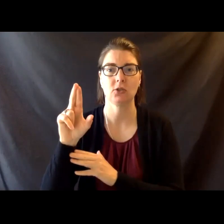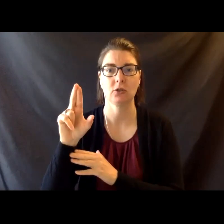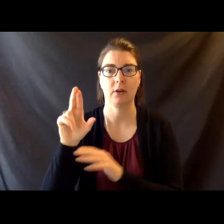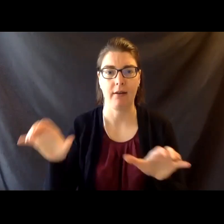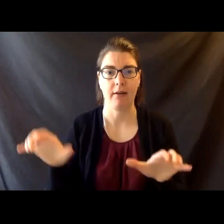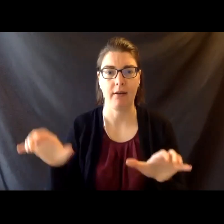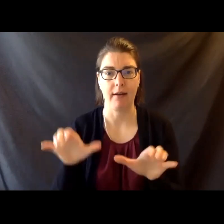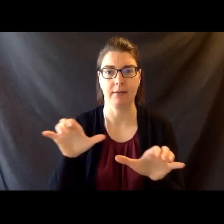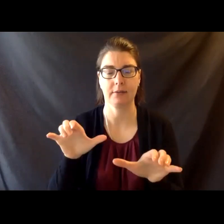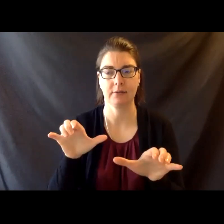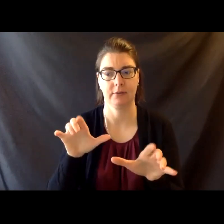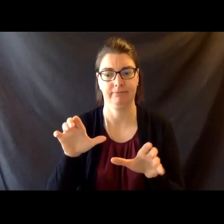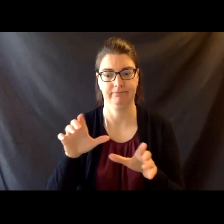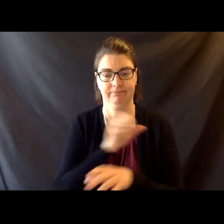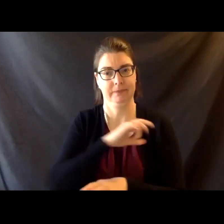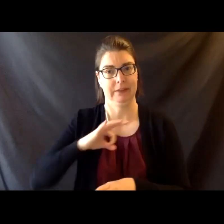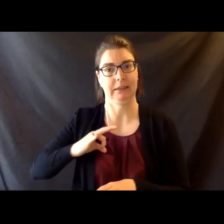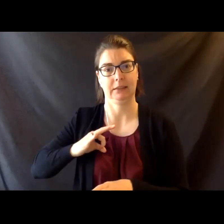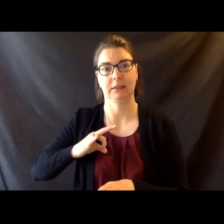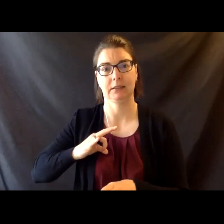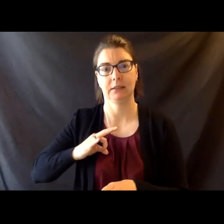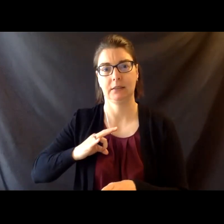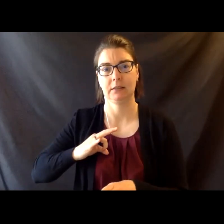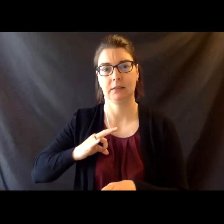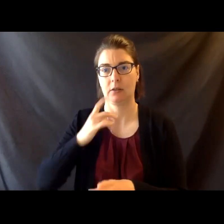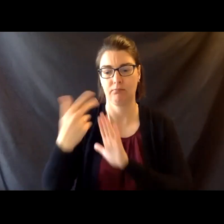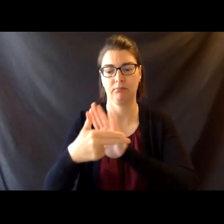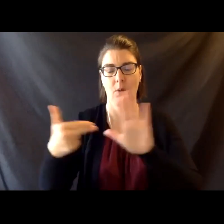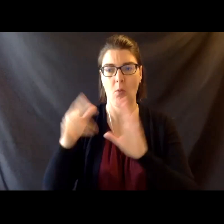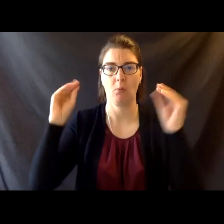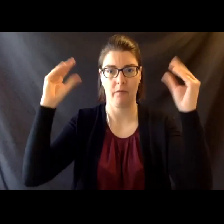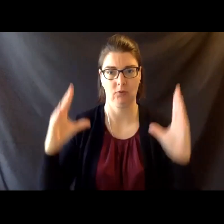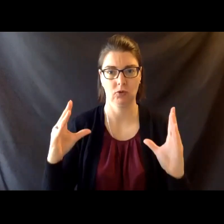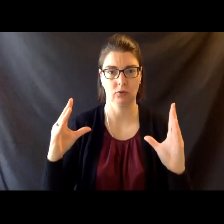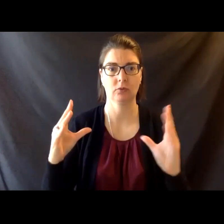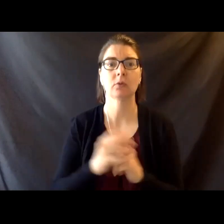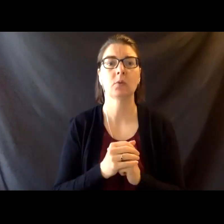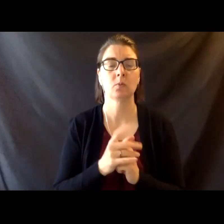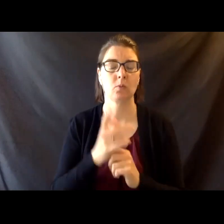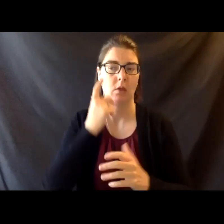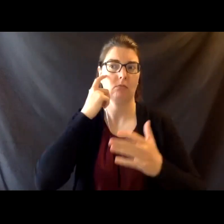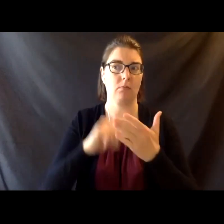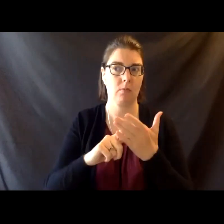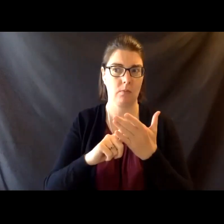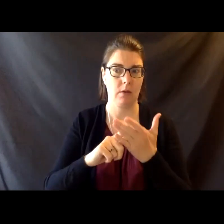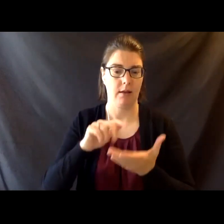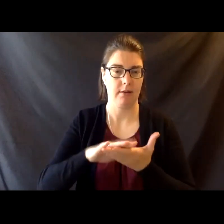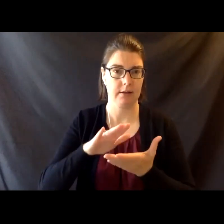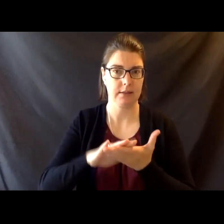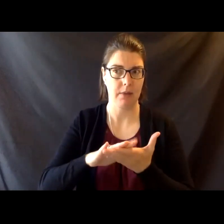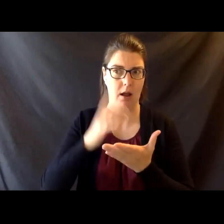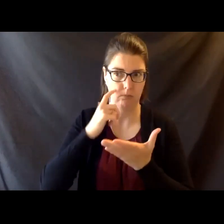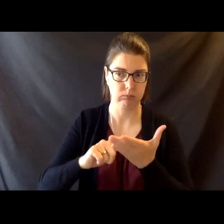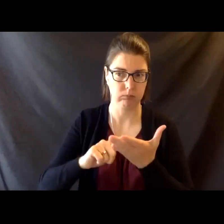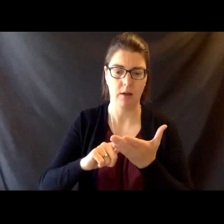academic faculty members at the rank of professor with distinguished scholarly achievements who have had notable impact on their field and